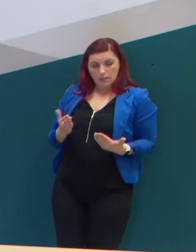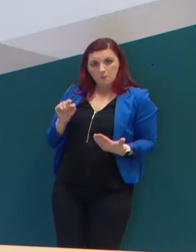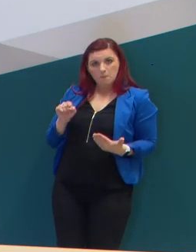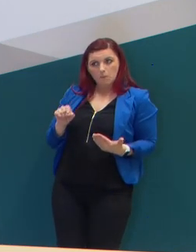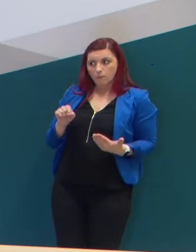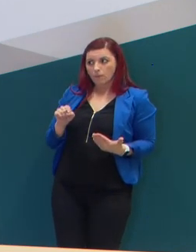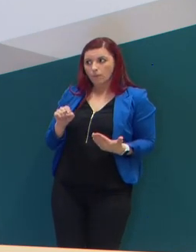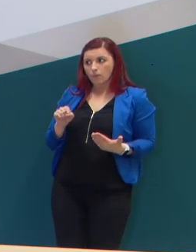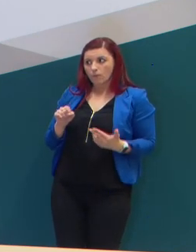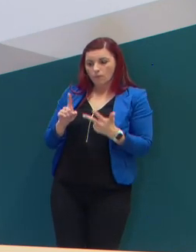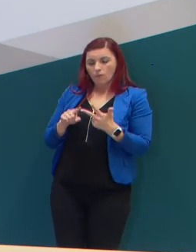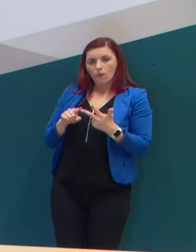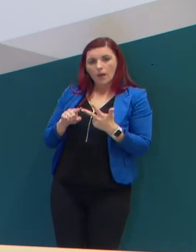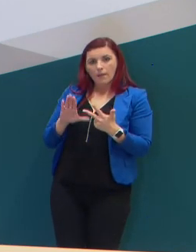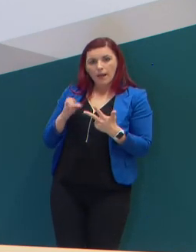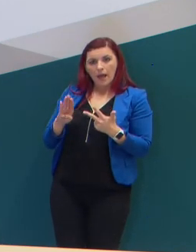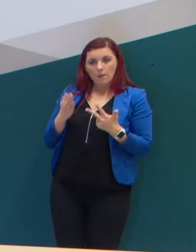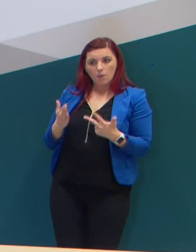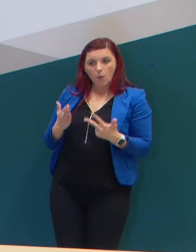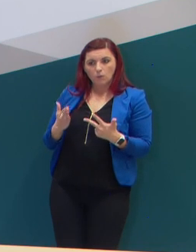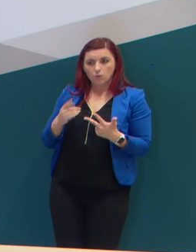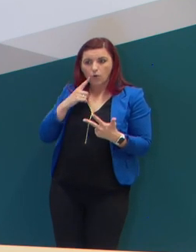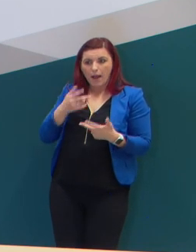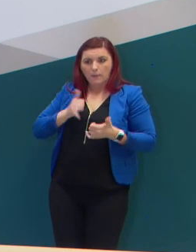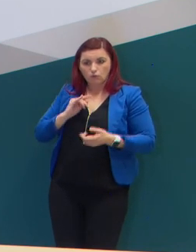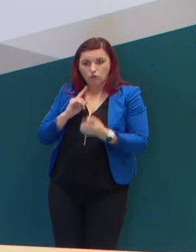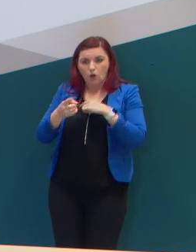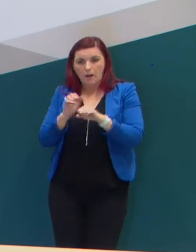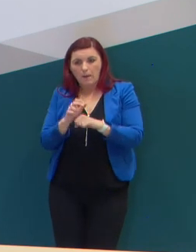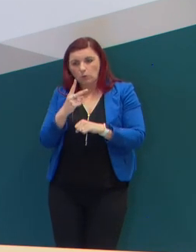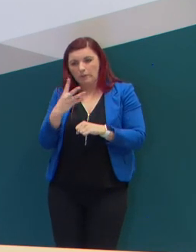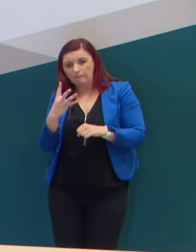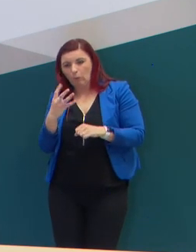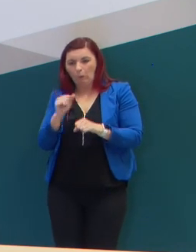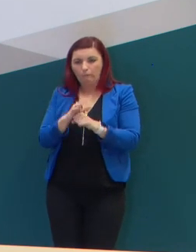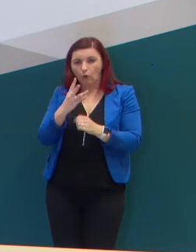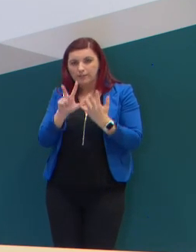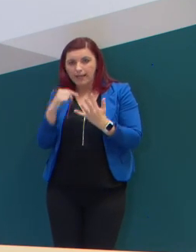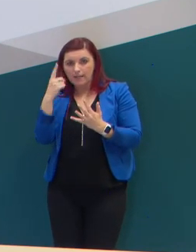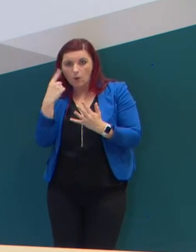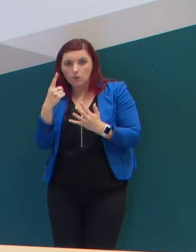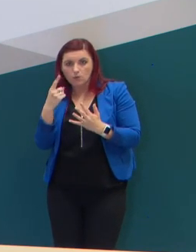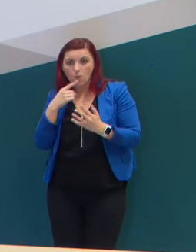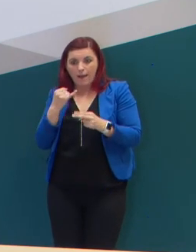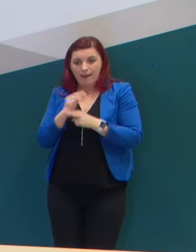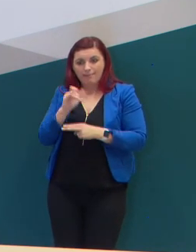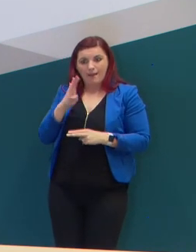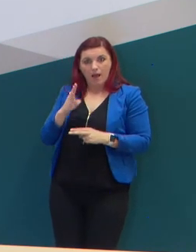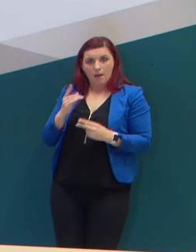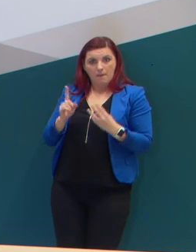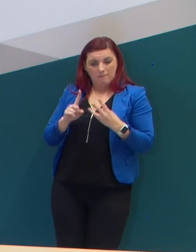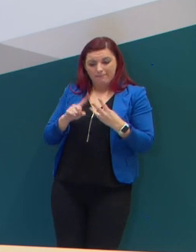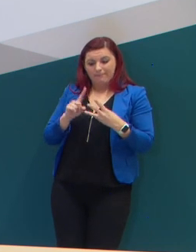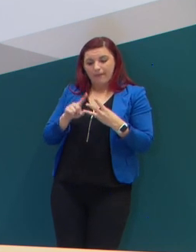we're currently dealing with samples from the last sort of 24 to 48 hours. So at the laboratory side of things, we're working on samples that would have been taken